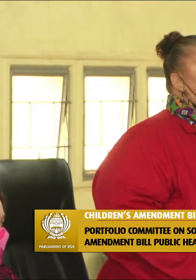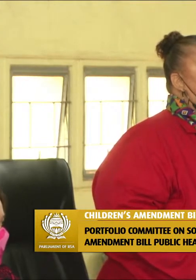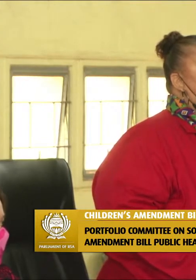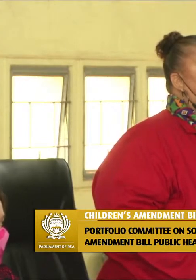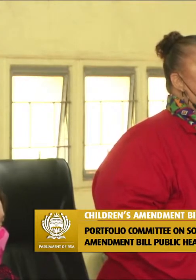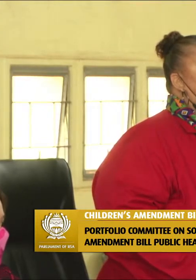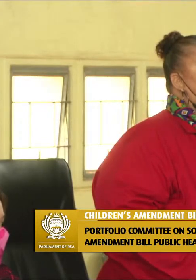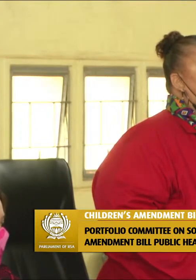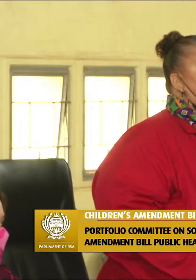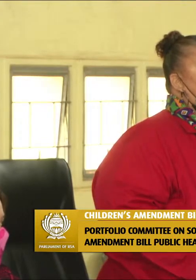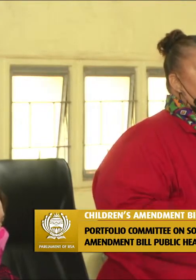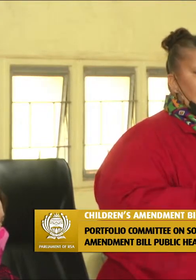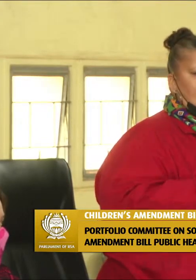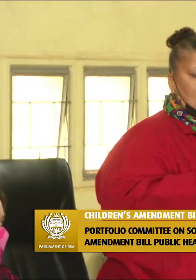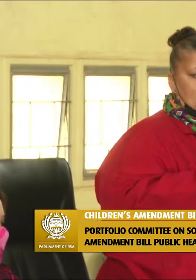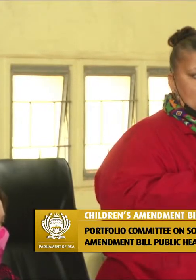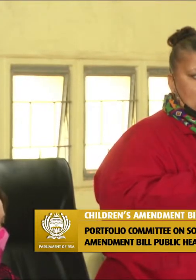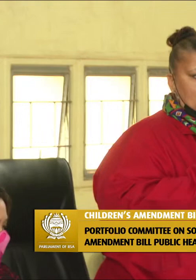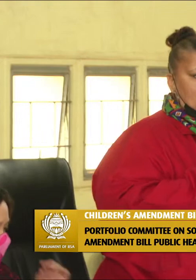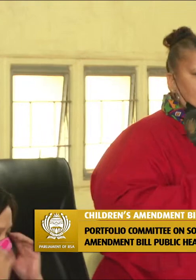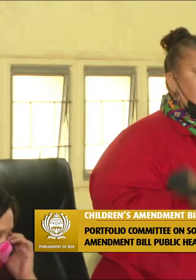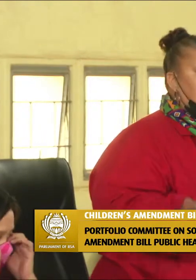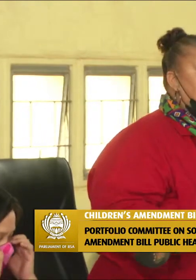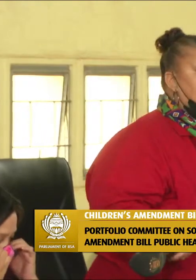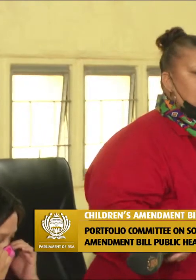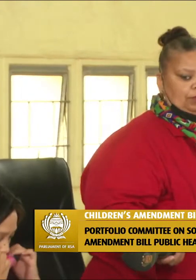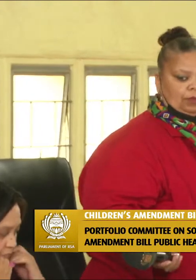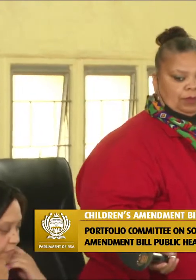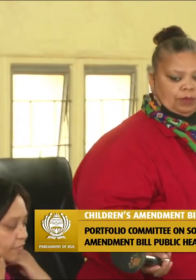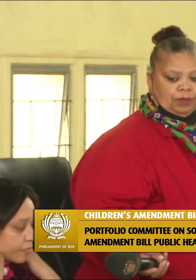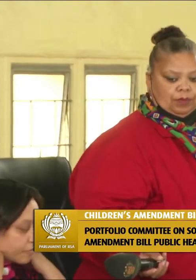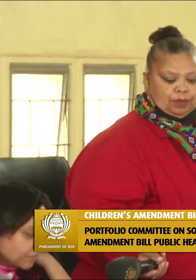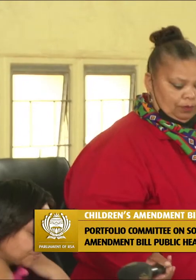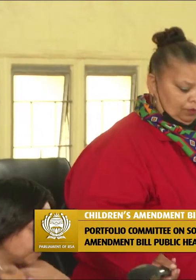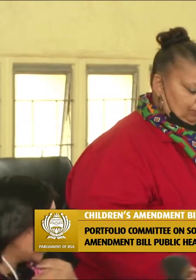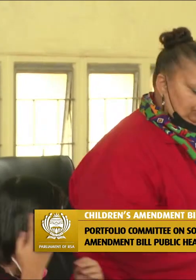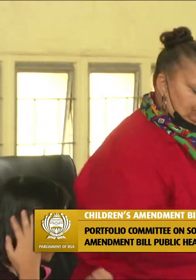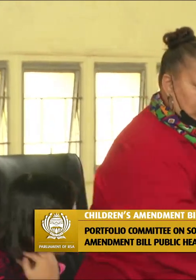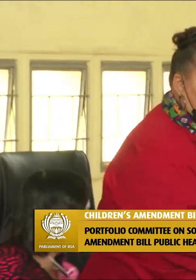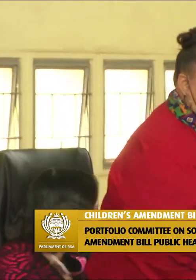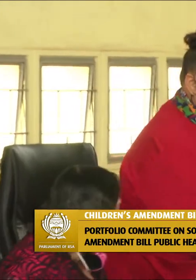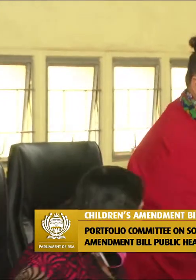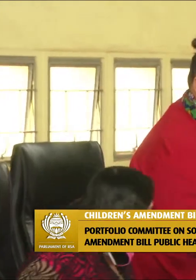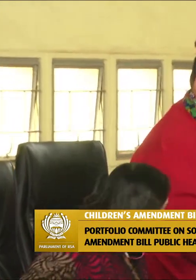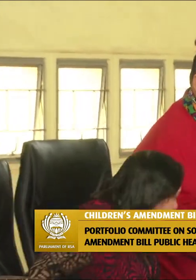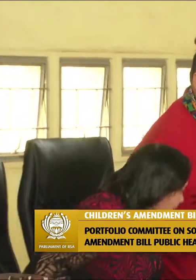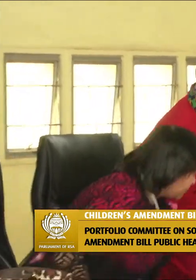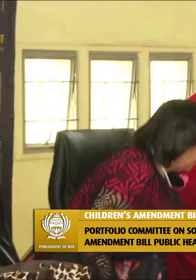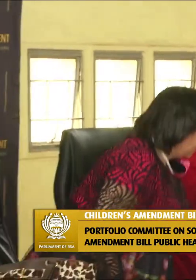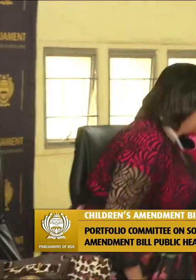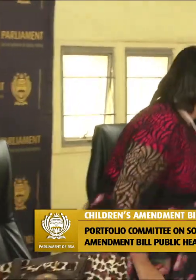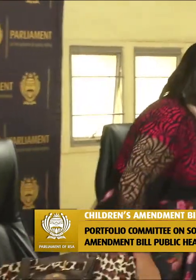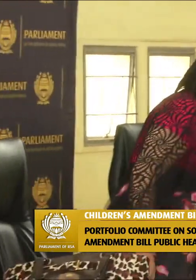the leaders of tomorrow. Baie dankie. Thank you, ladies and gents.